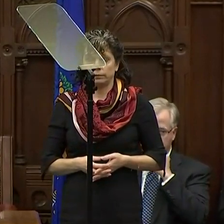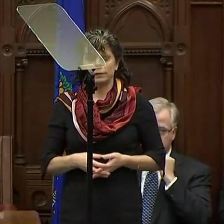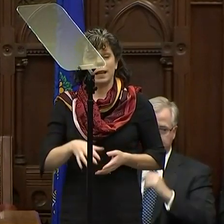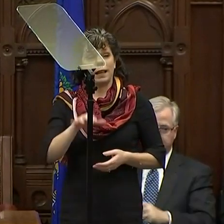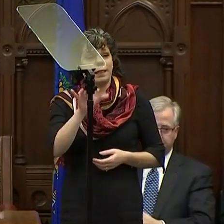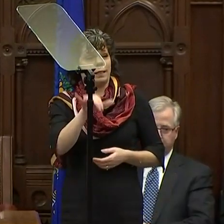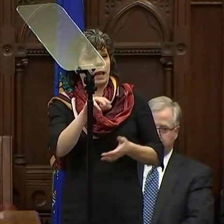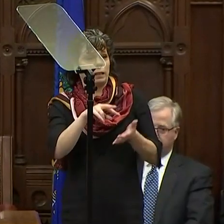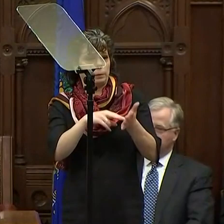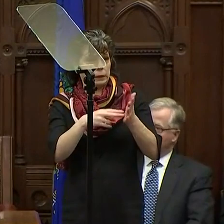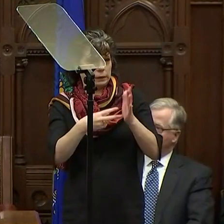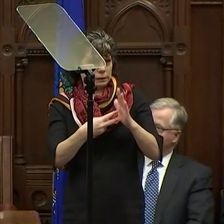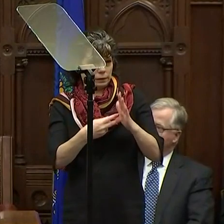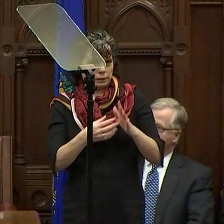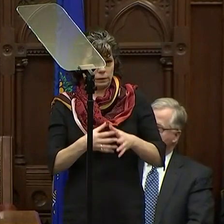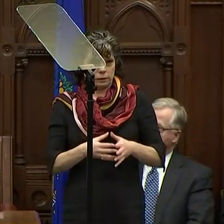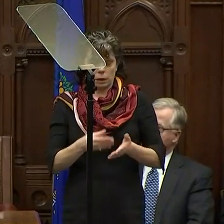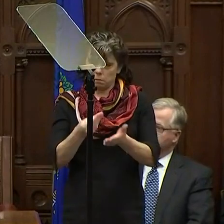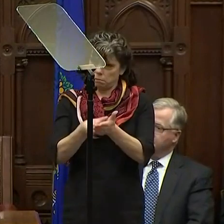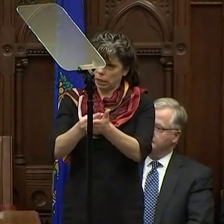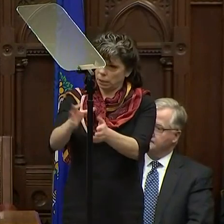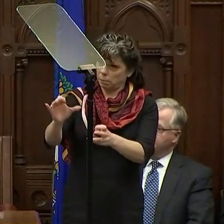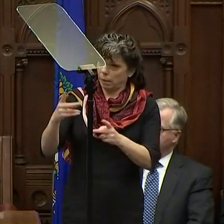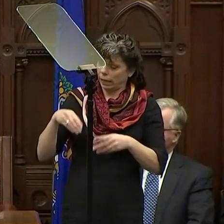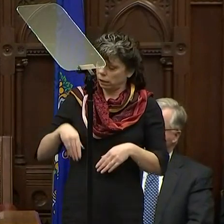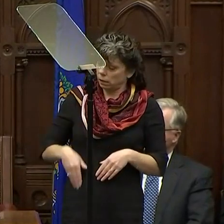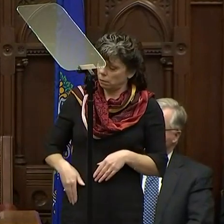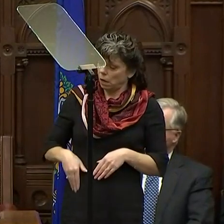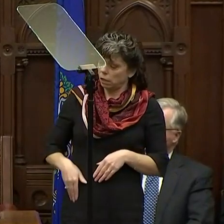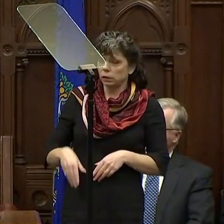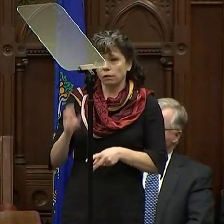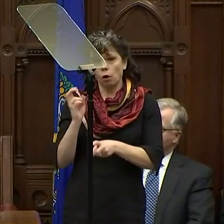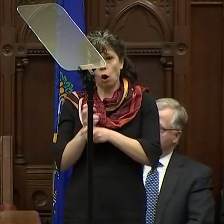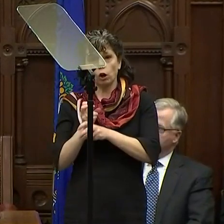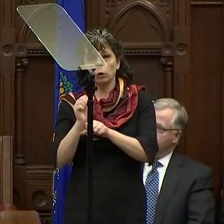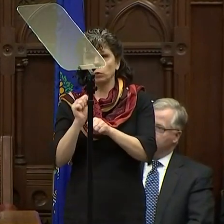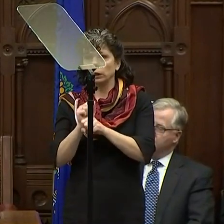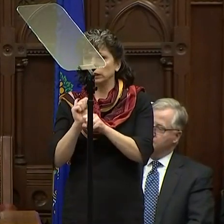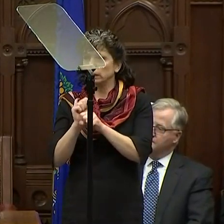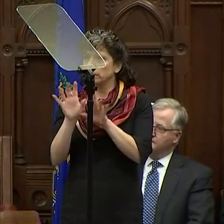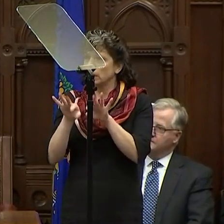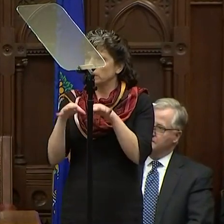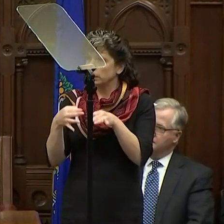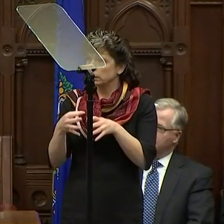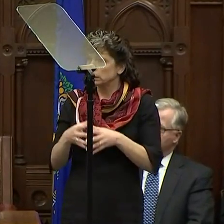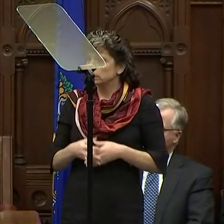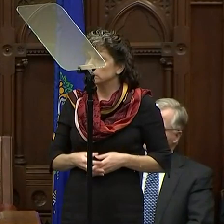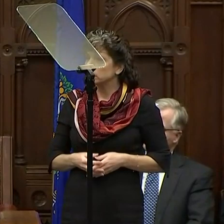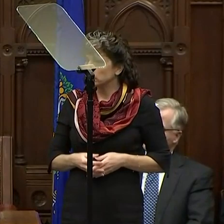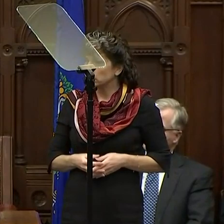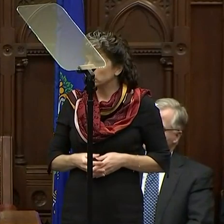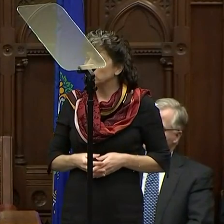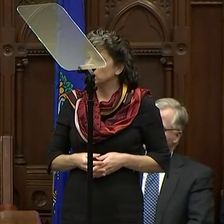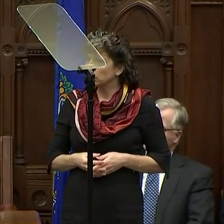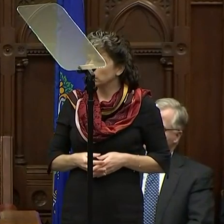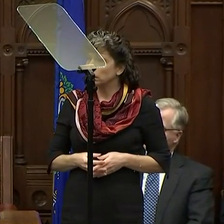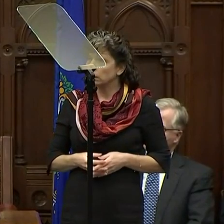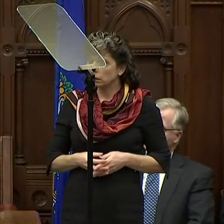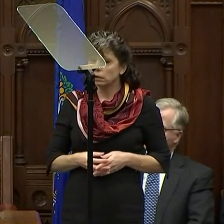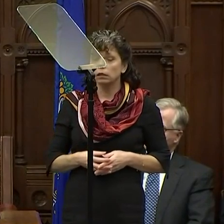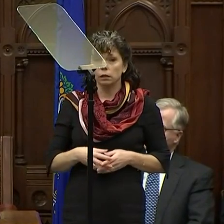That means money back in the pockets of hardworking families. They're the